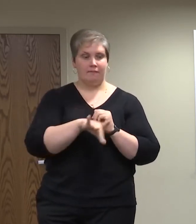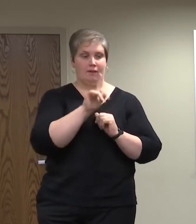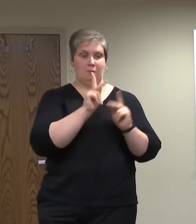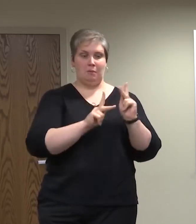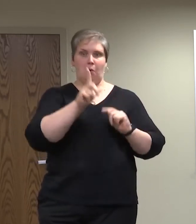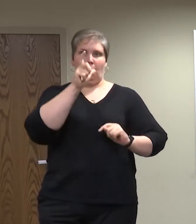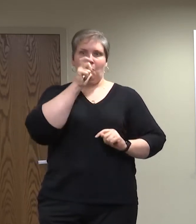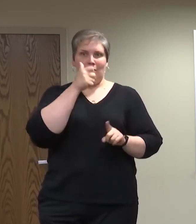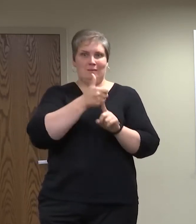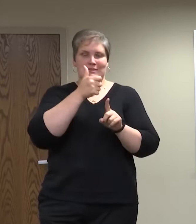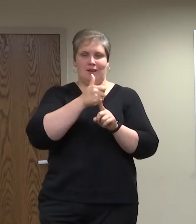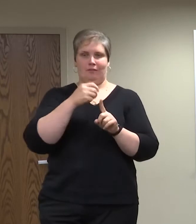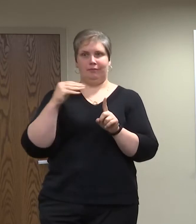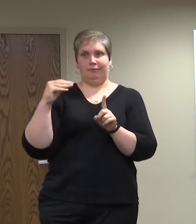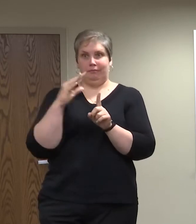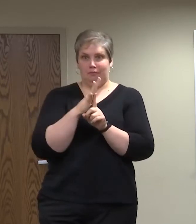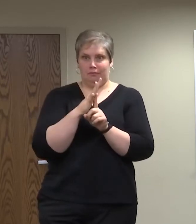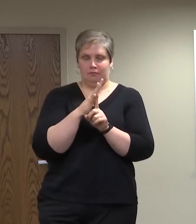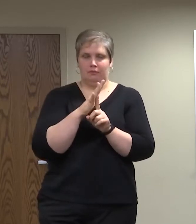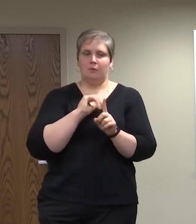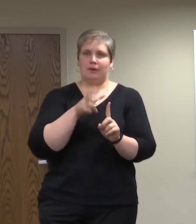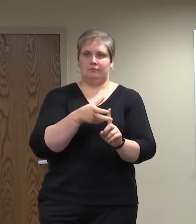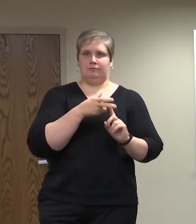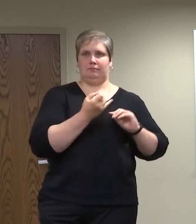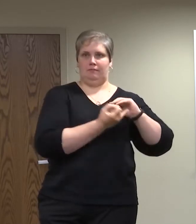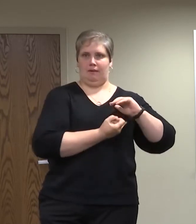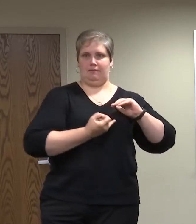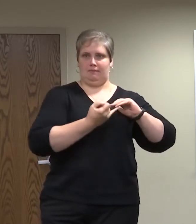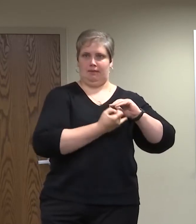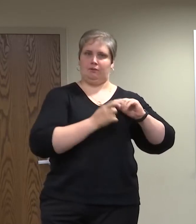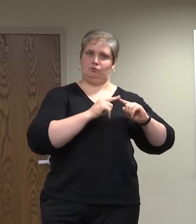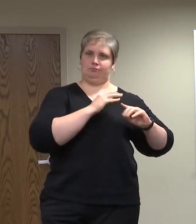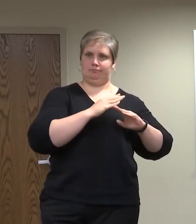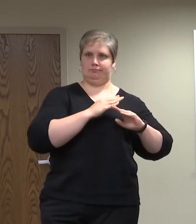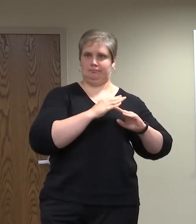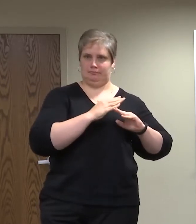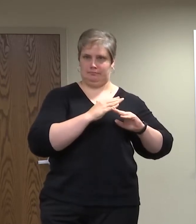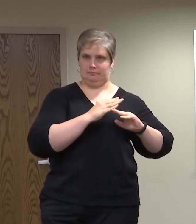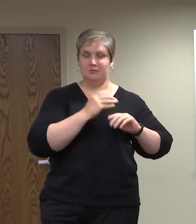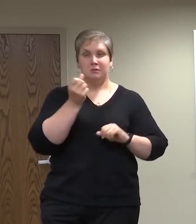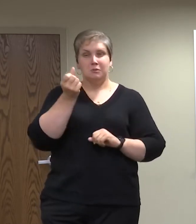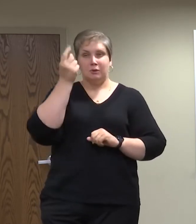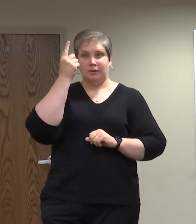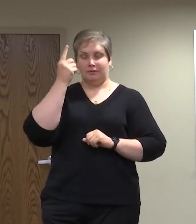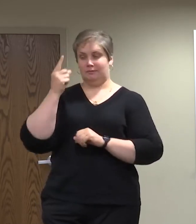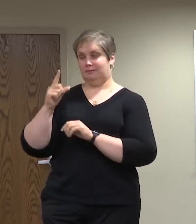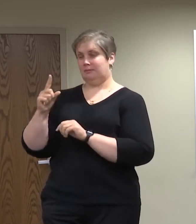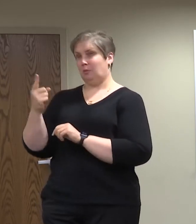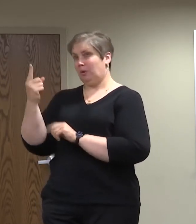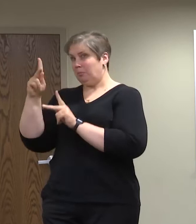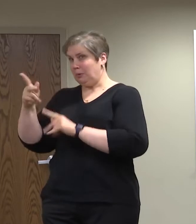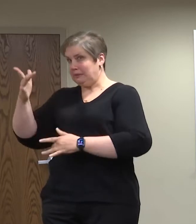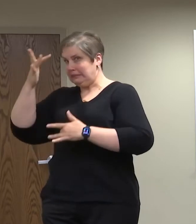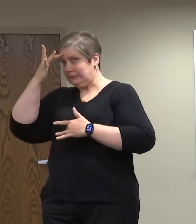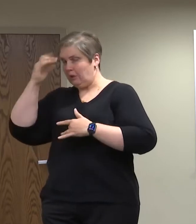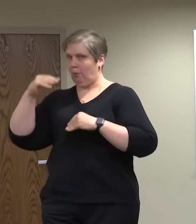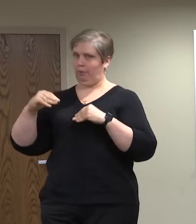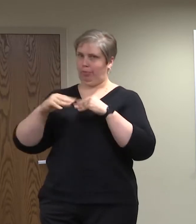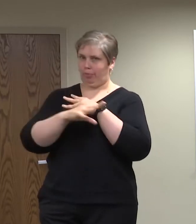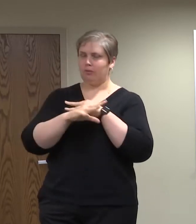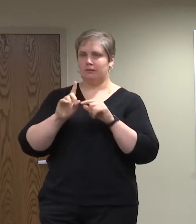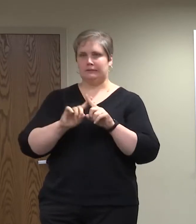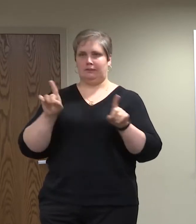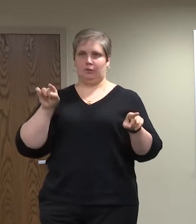individuals. So understand there's a difference between cases in the school and transmission in the school. School metrics, one